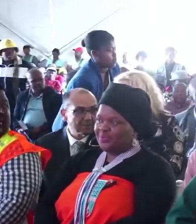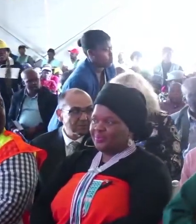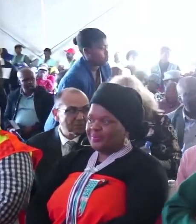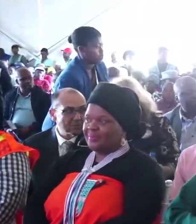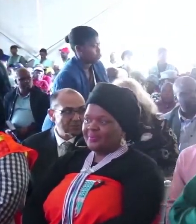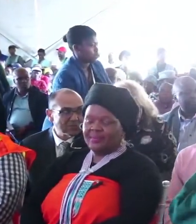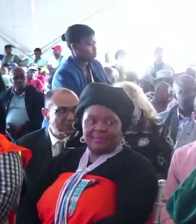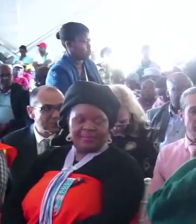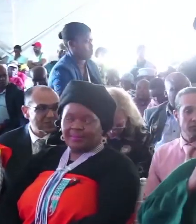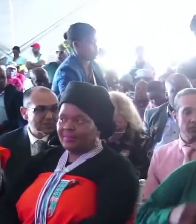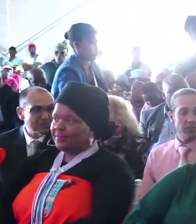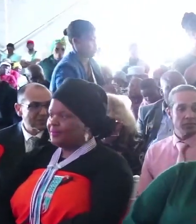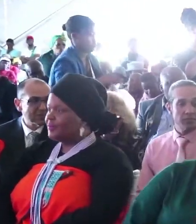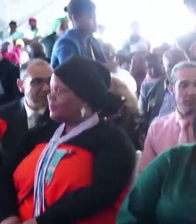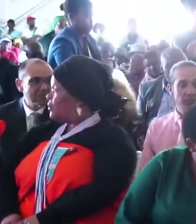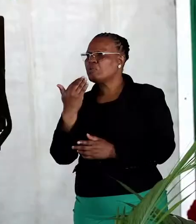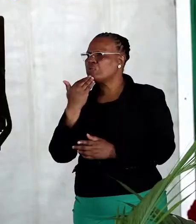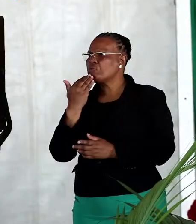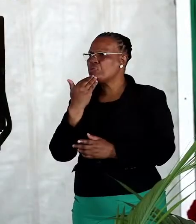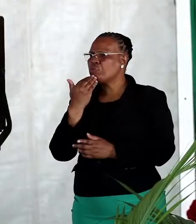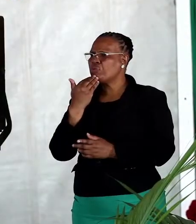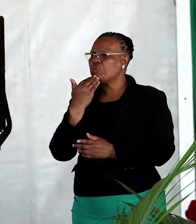Then kena mbona